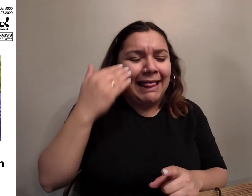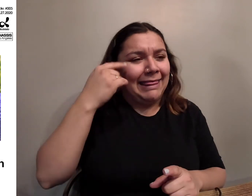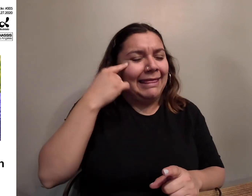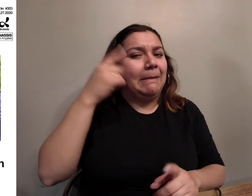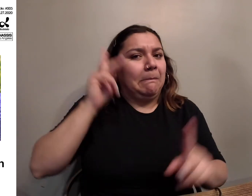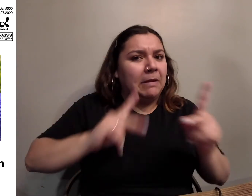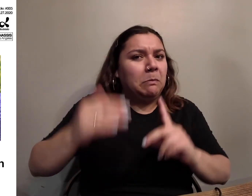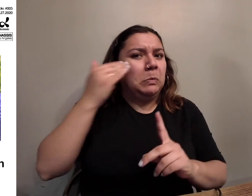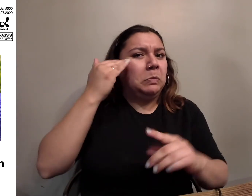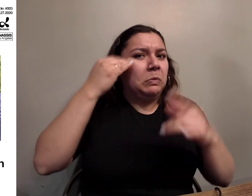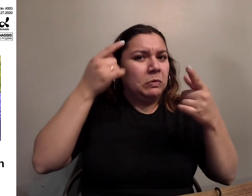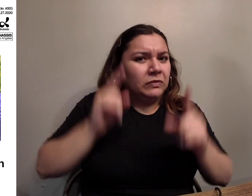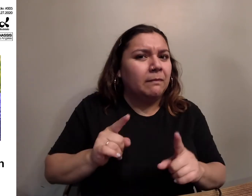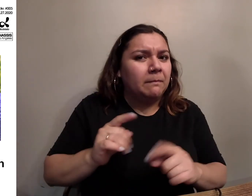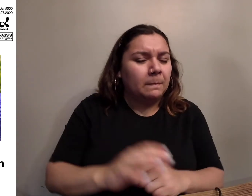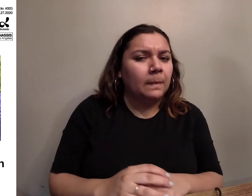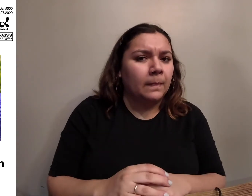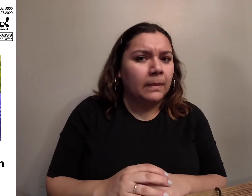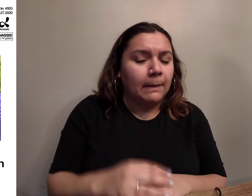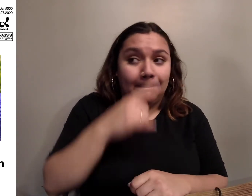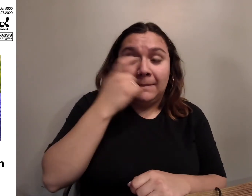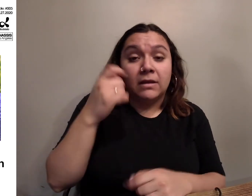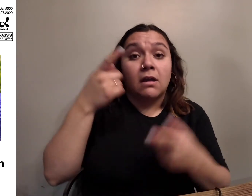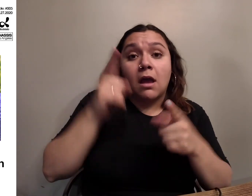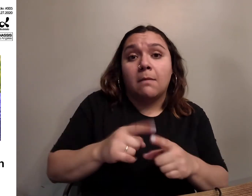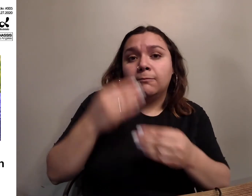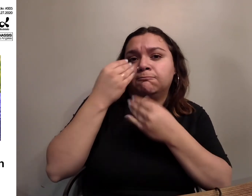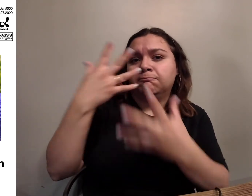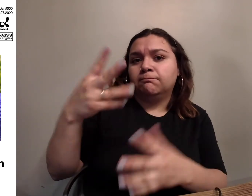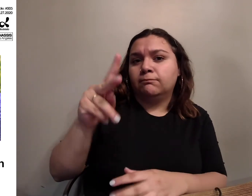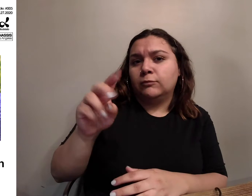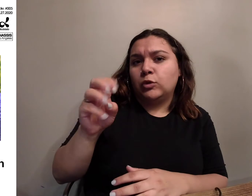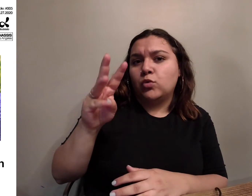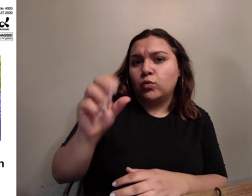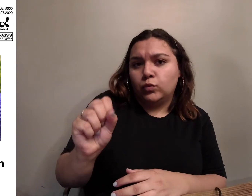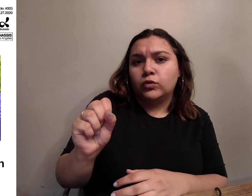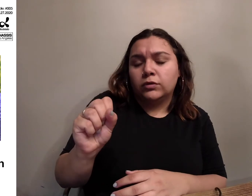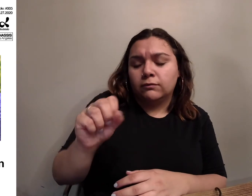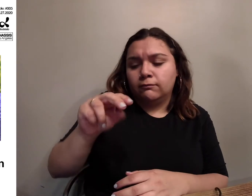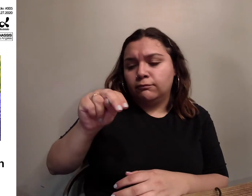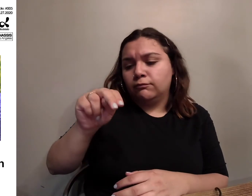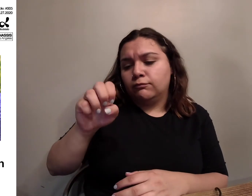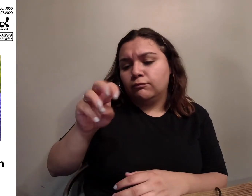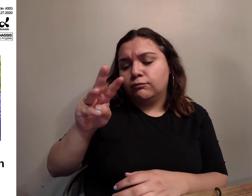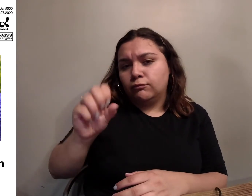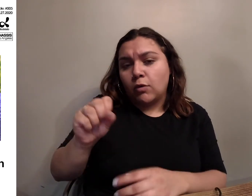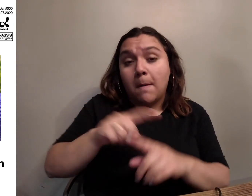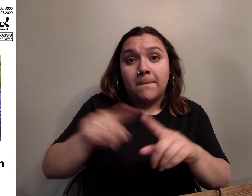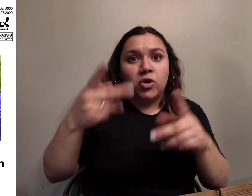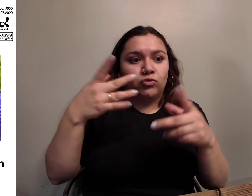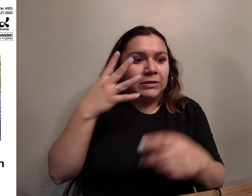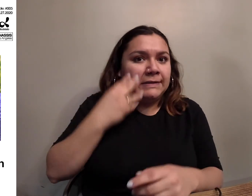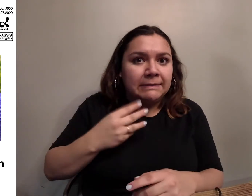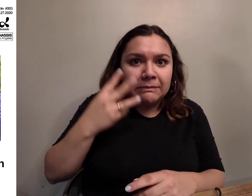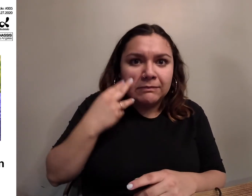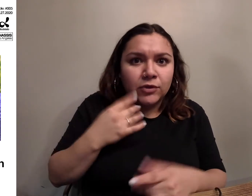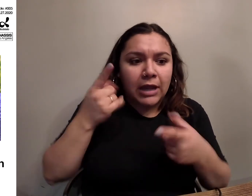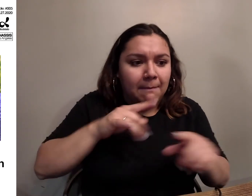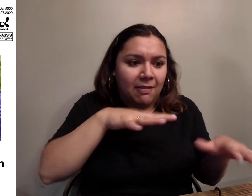happening in the news and what have you, but to encounter that when you leave the